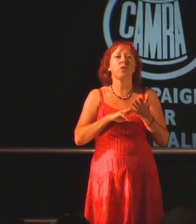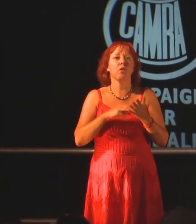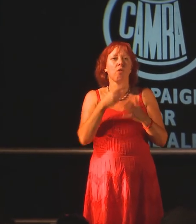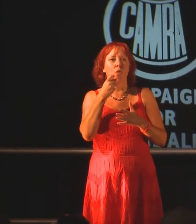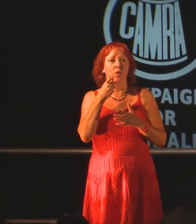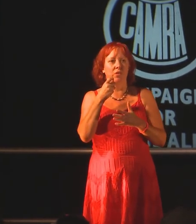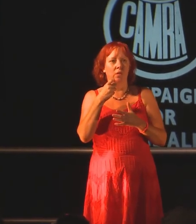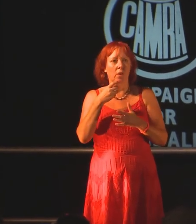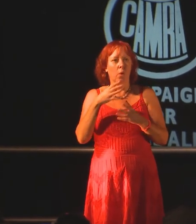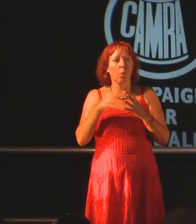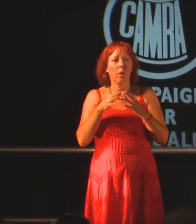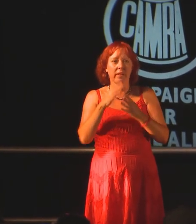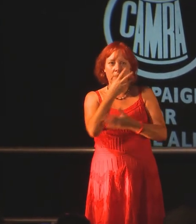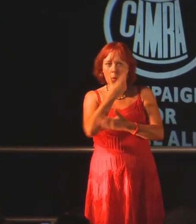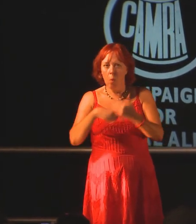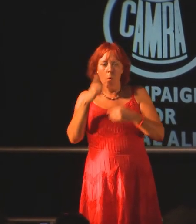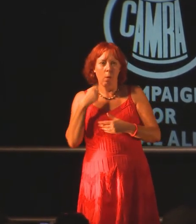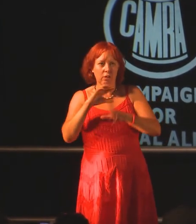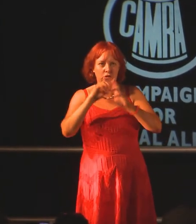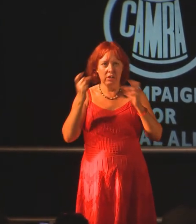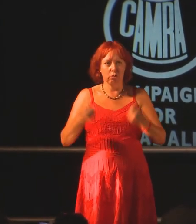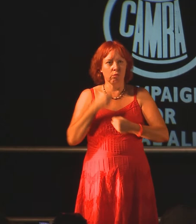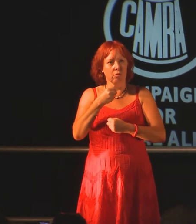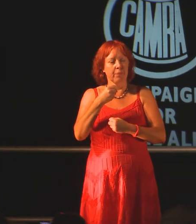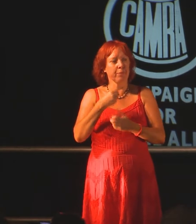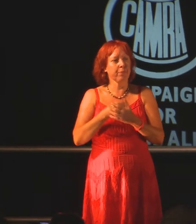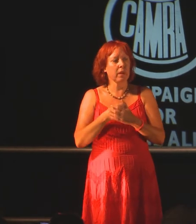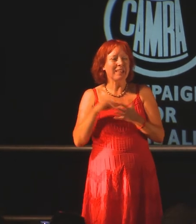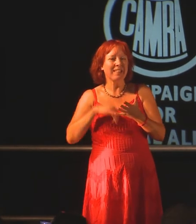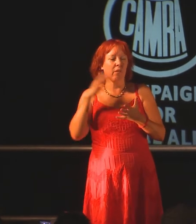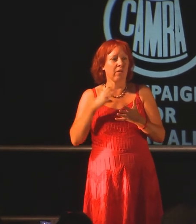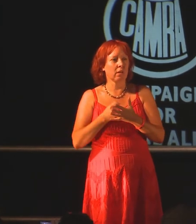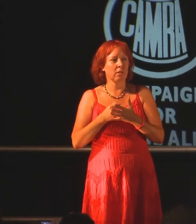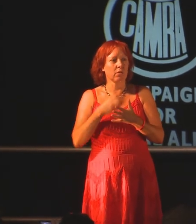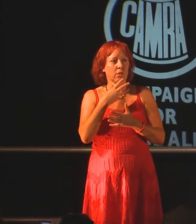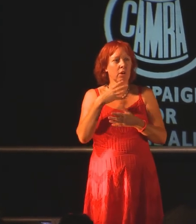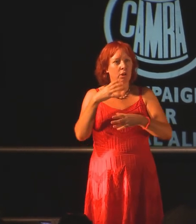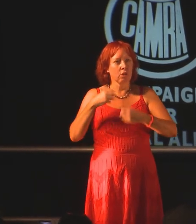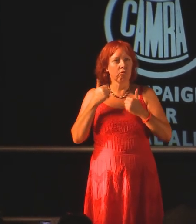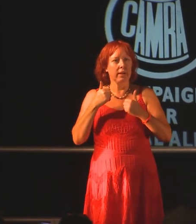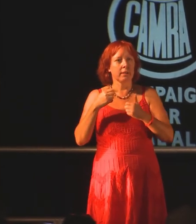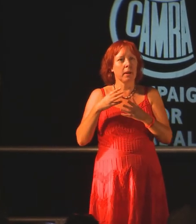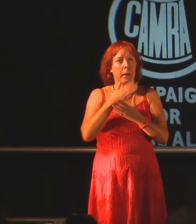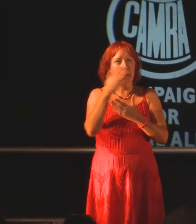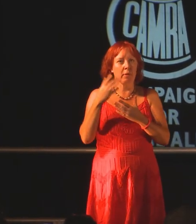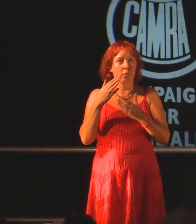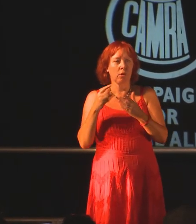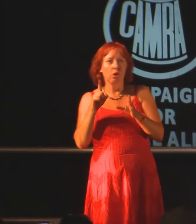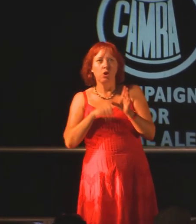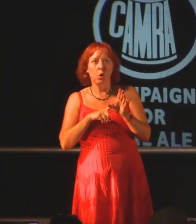Coors Worthington's White Shield. The silver goes to Great Gable Yew